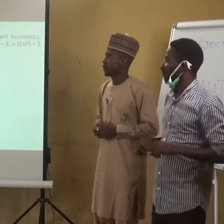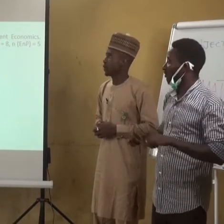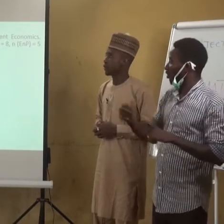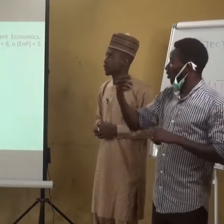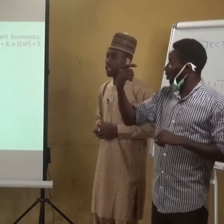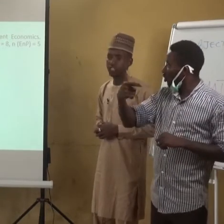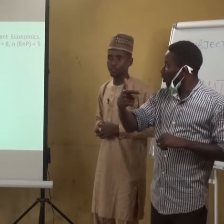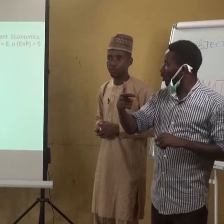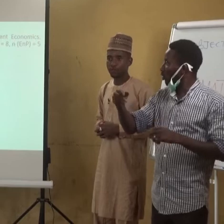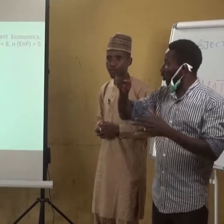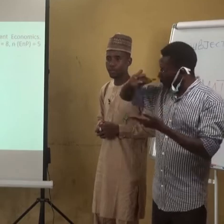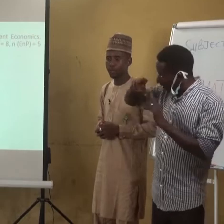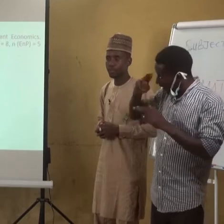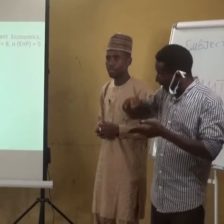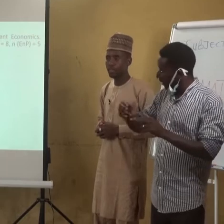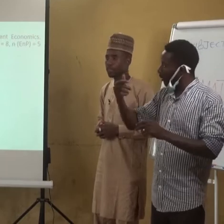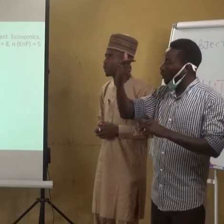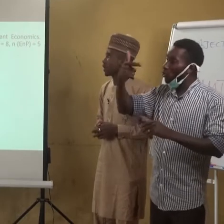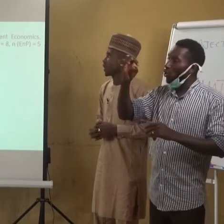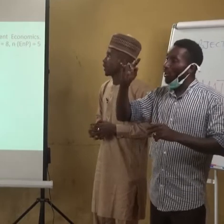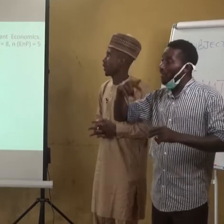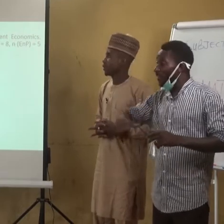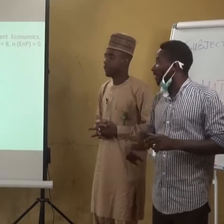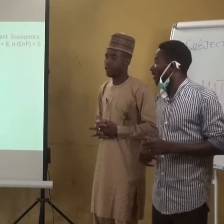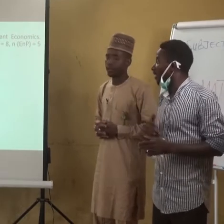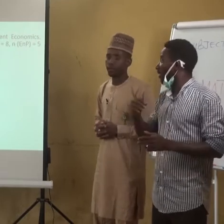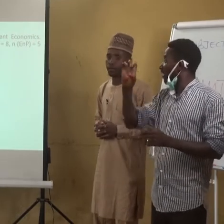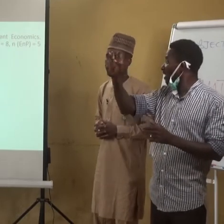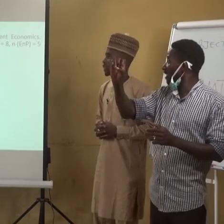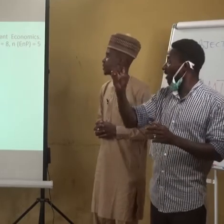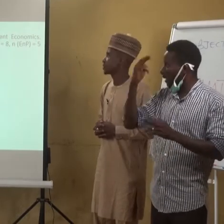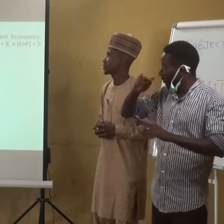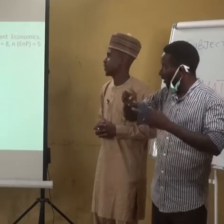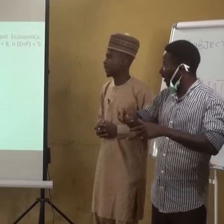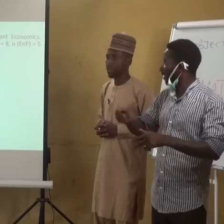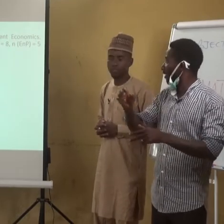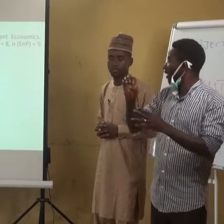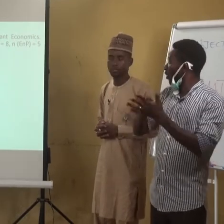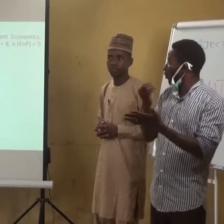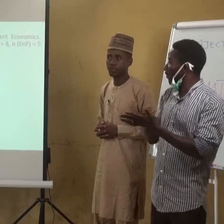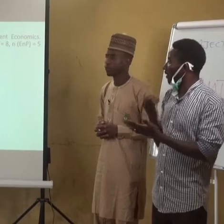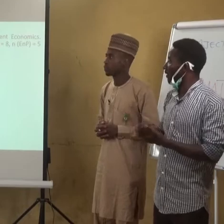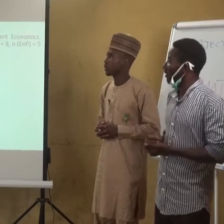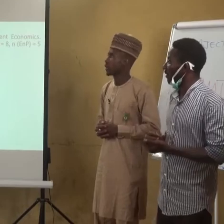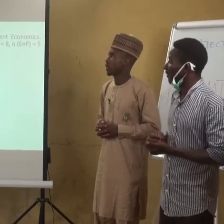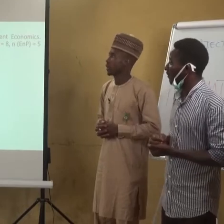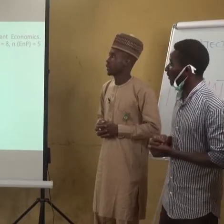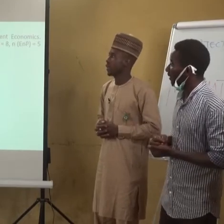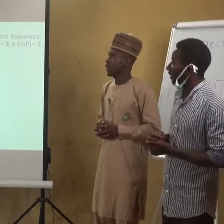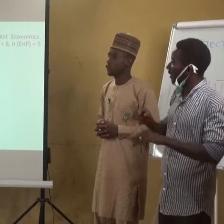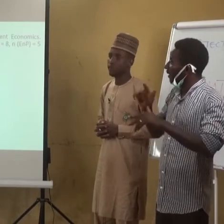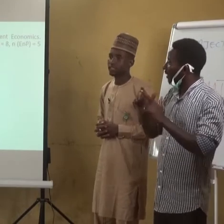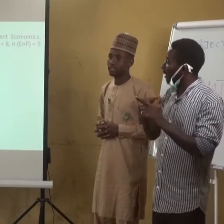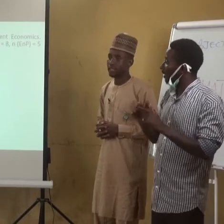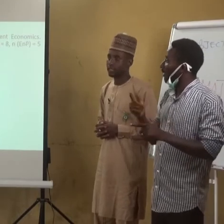G represent geography, and E represent economics.